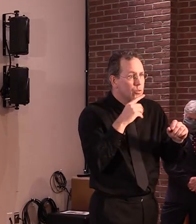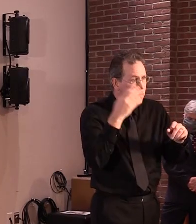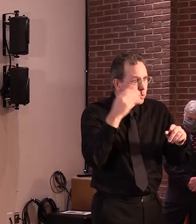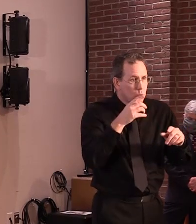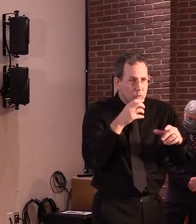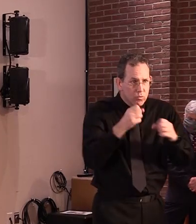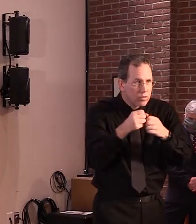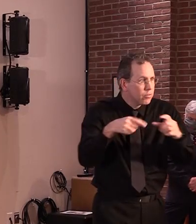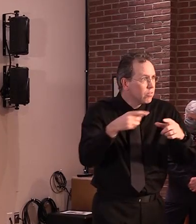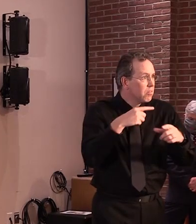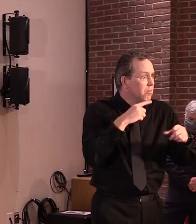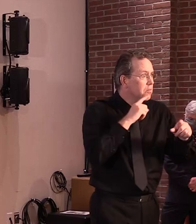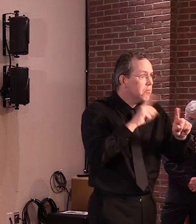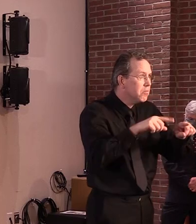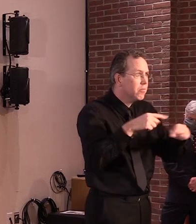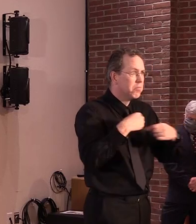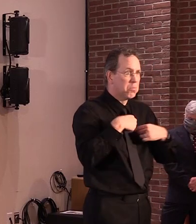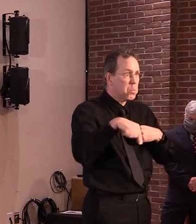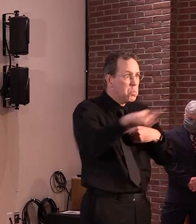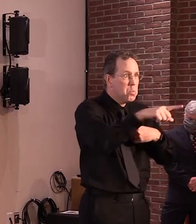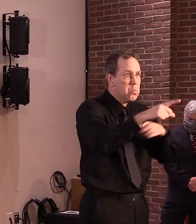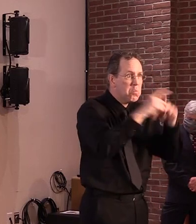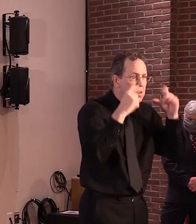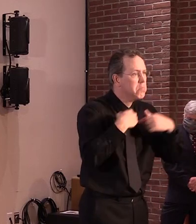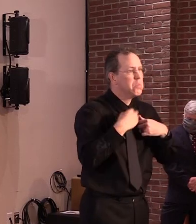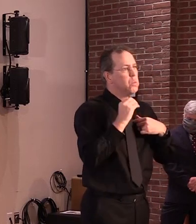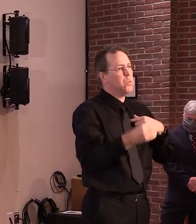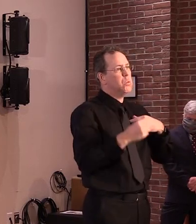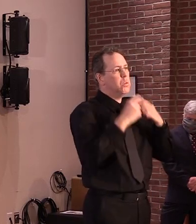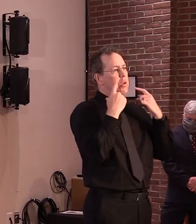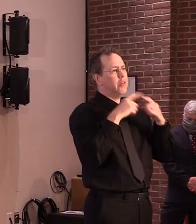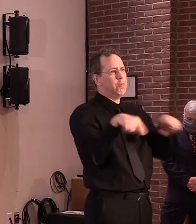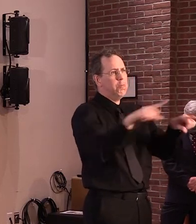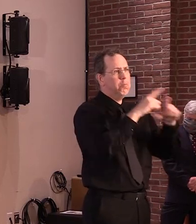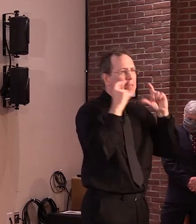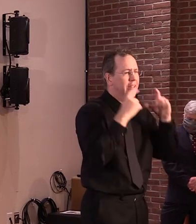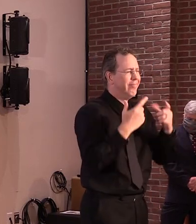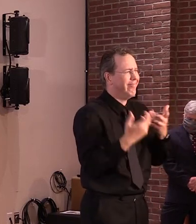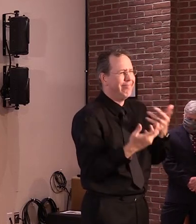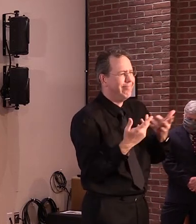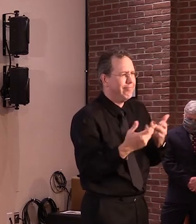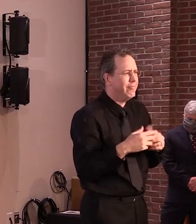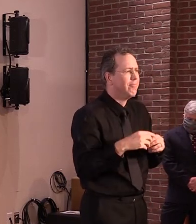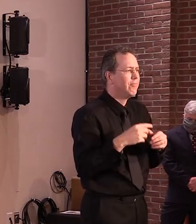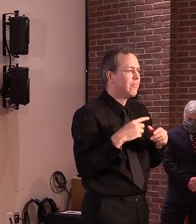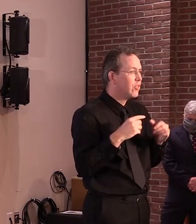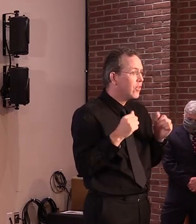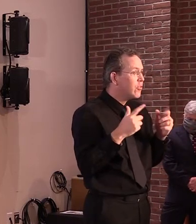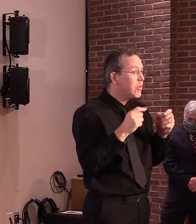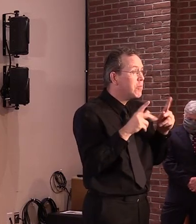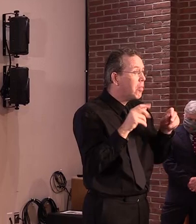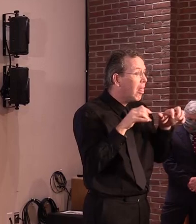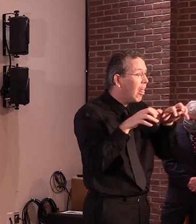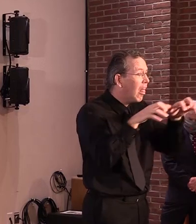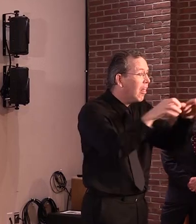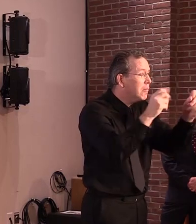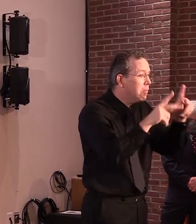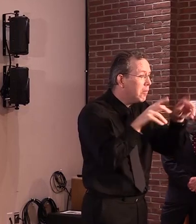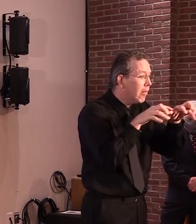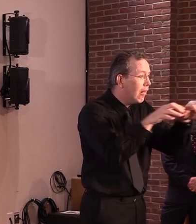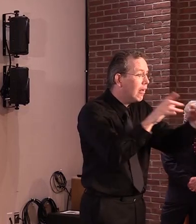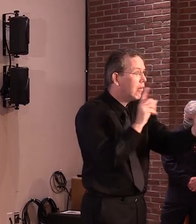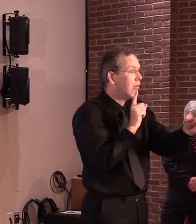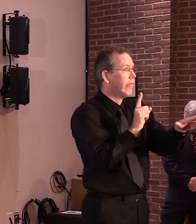well. So it's very, very important at those times when we can't physically distance as well as we'd like to. Usually those are